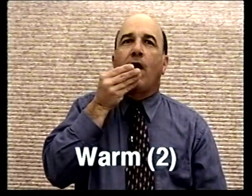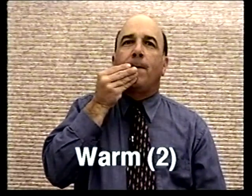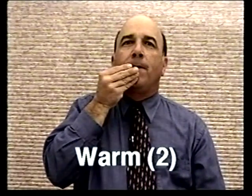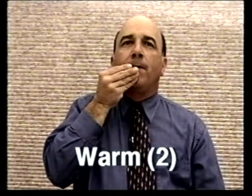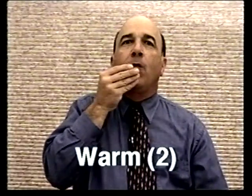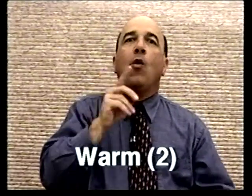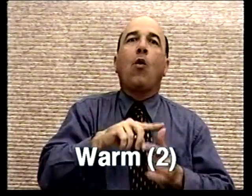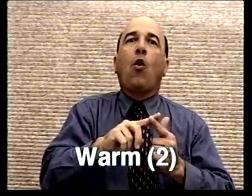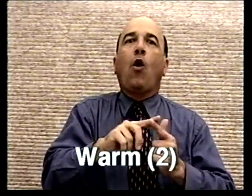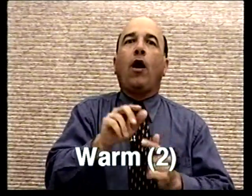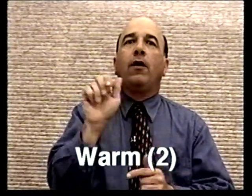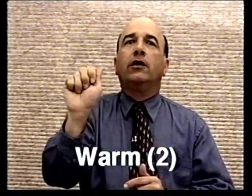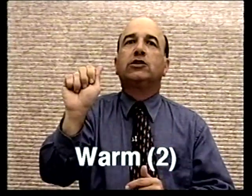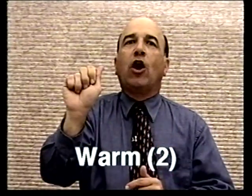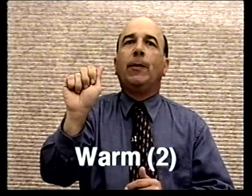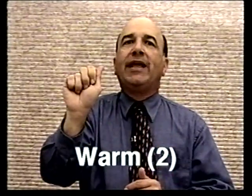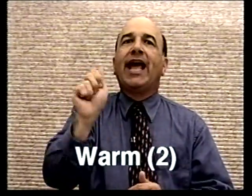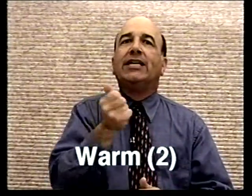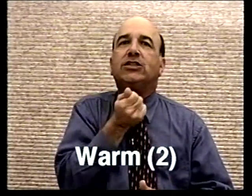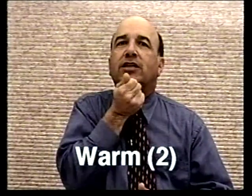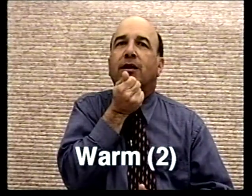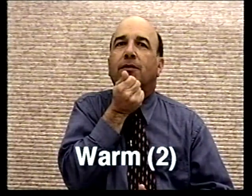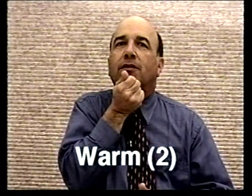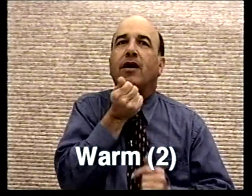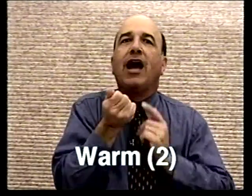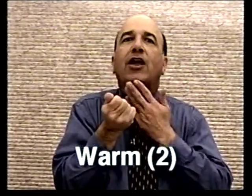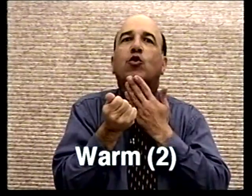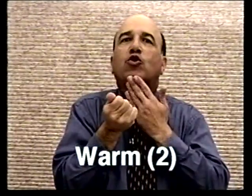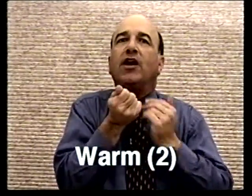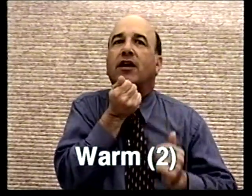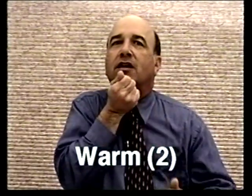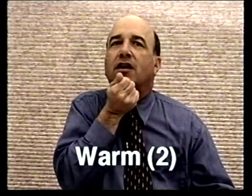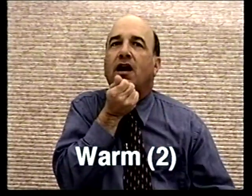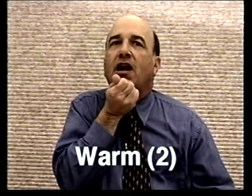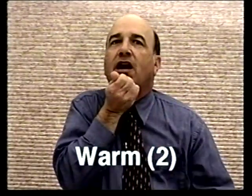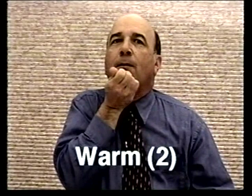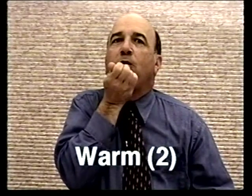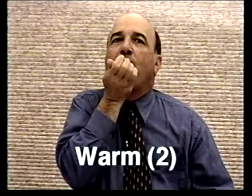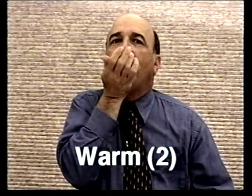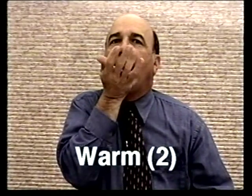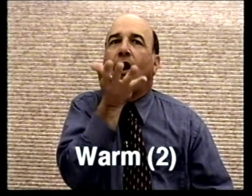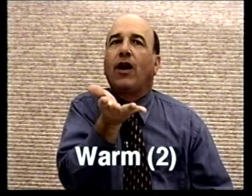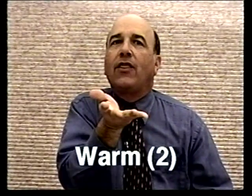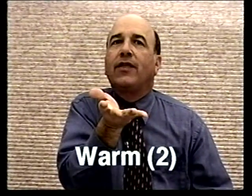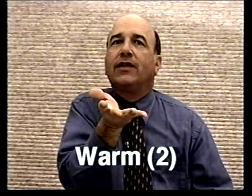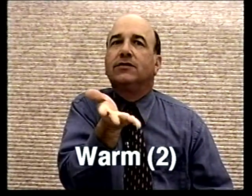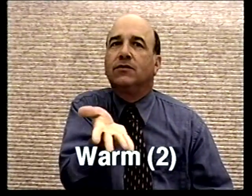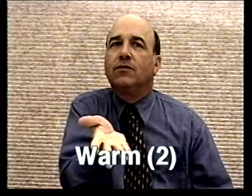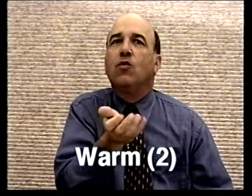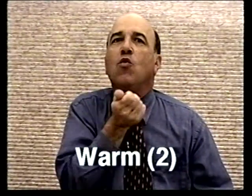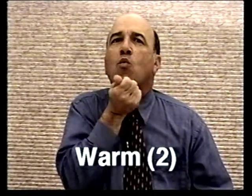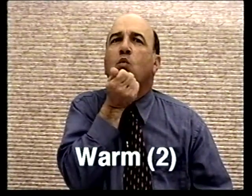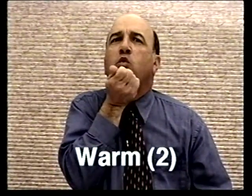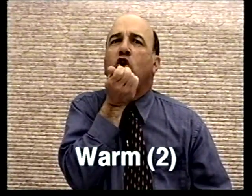Warm. Or start with the hand shape at your chin and move it out like this.